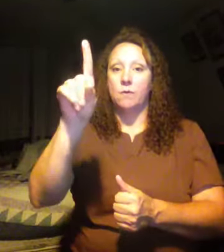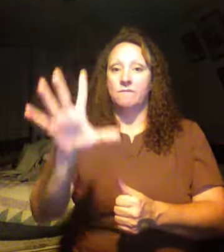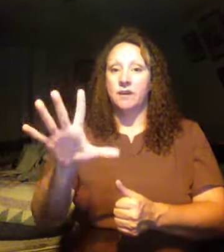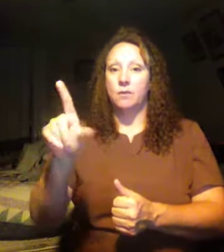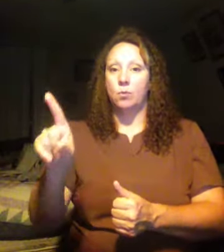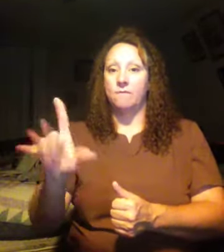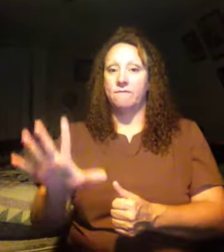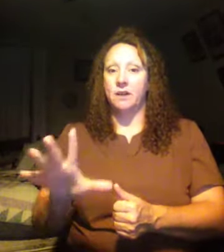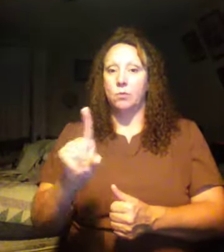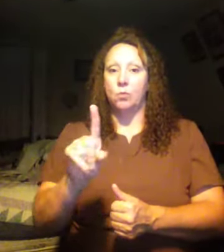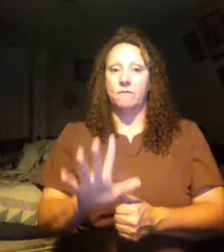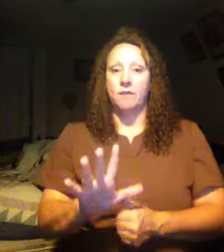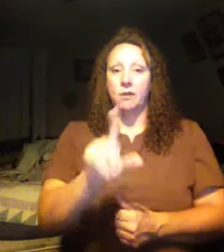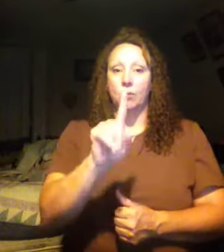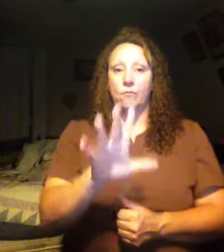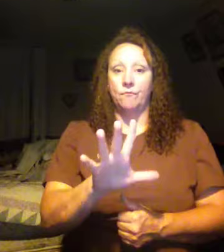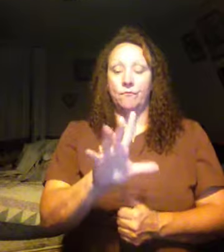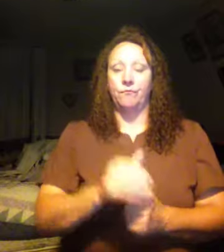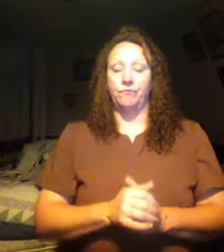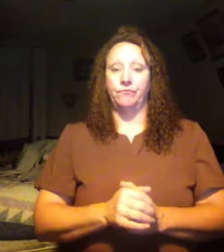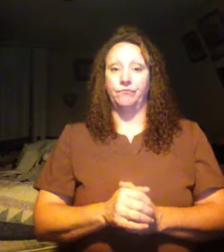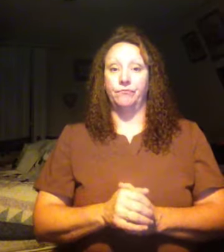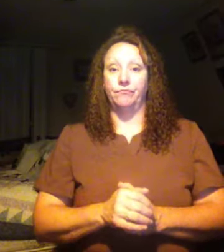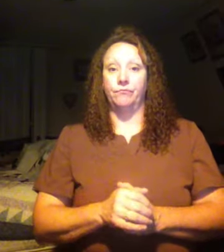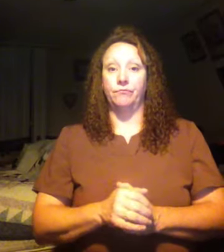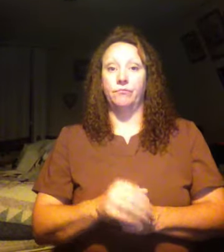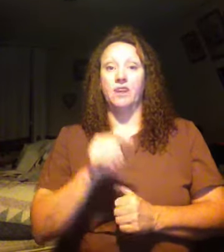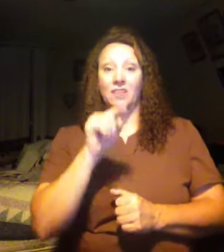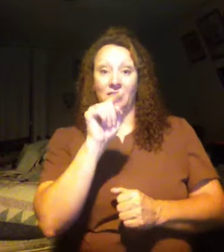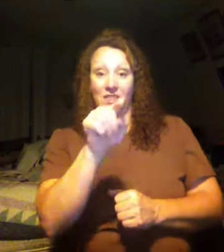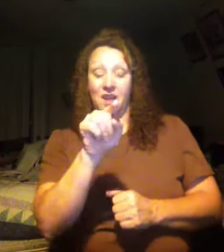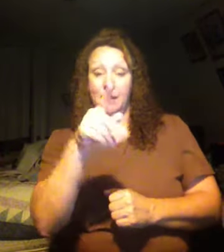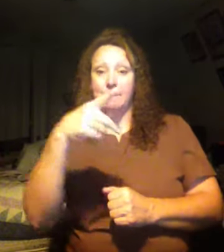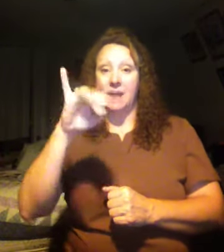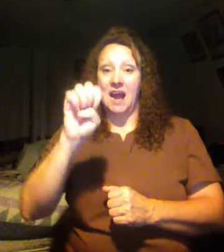This is going to show you the lack of support that Washington had at the beginning of the war.